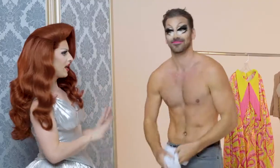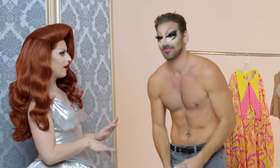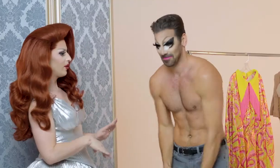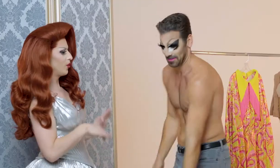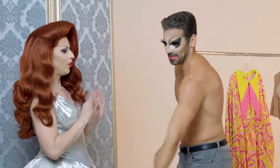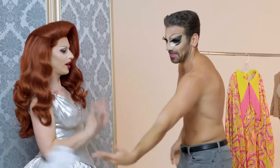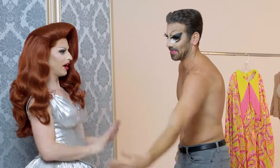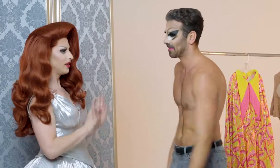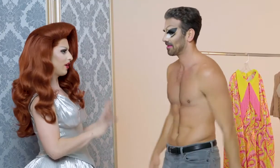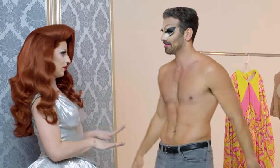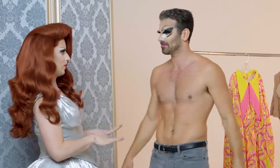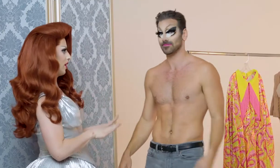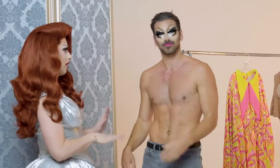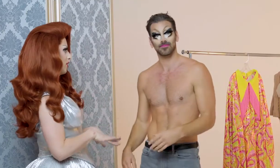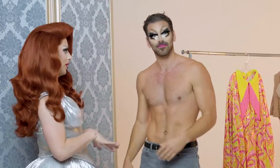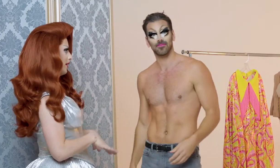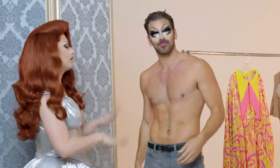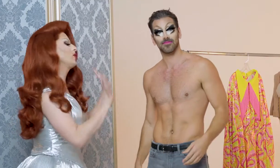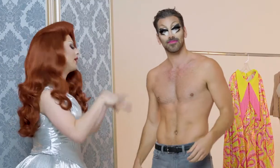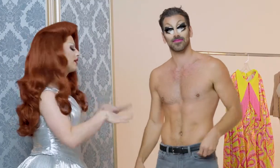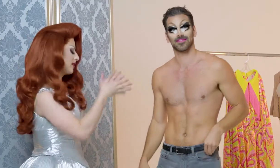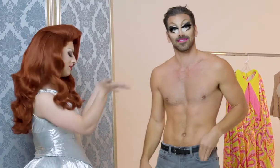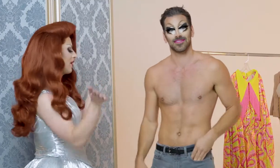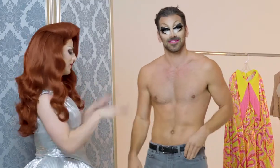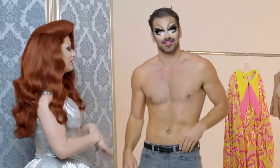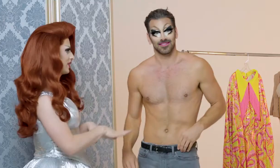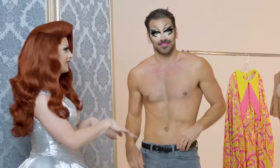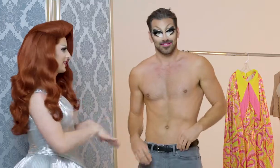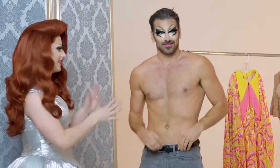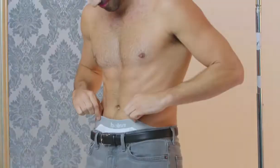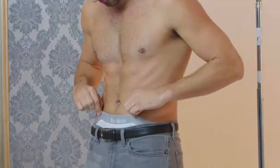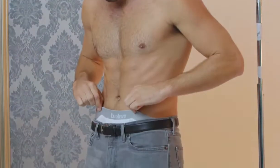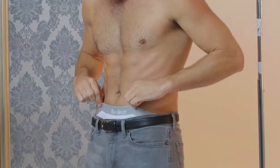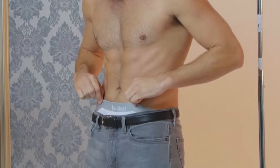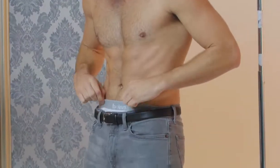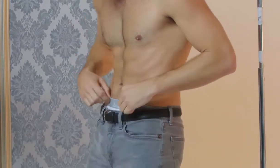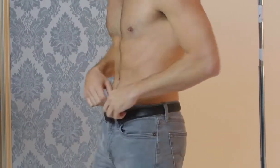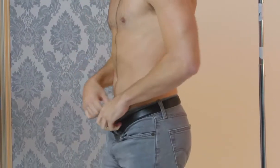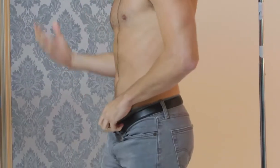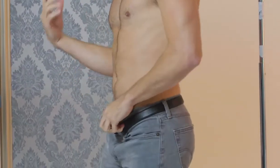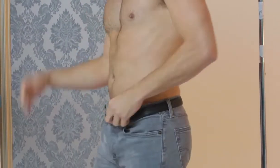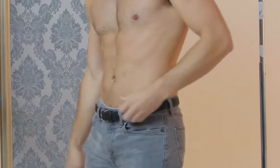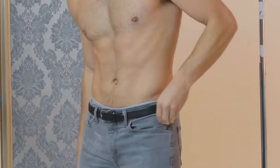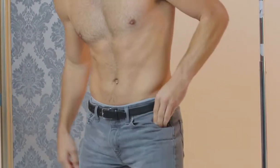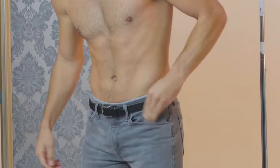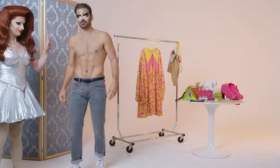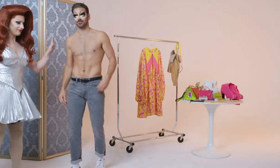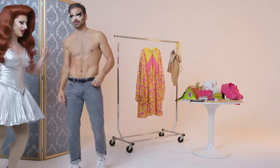Now, what kind of underwear are you wearing? You know what? It's better if we just... Oh my goodness. Okay.